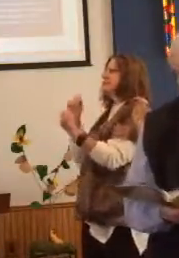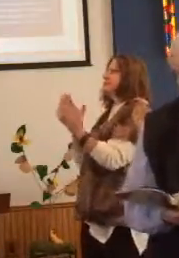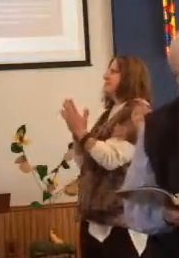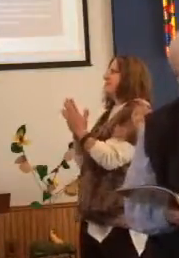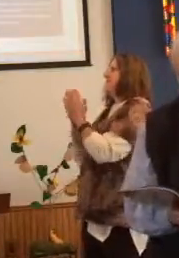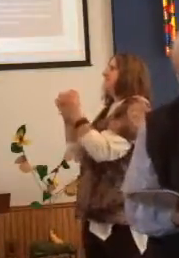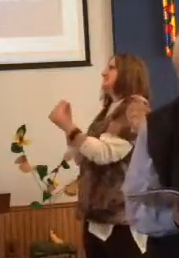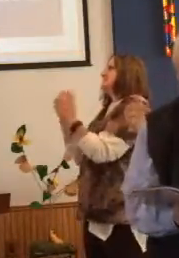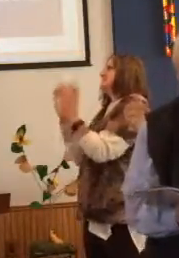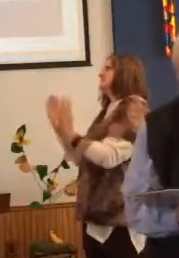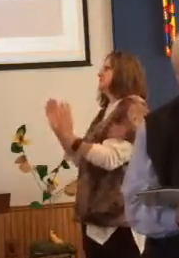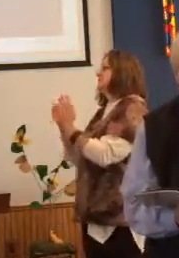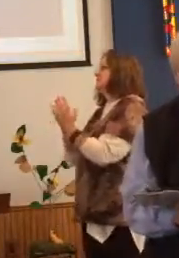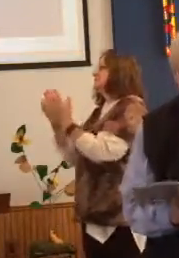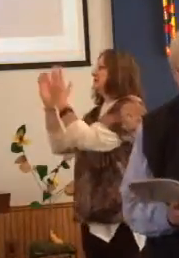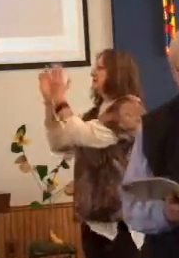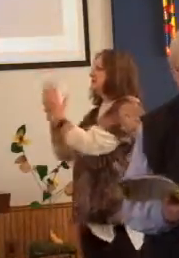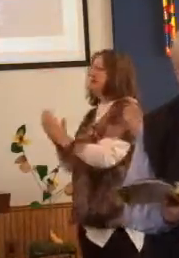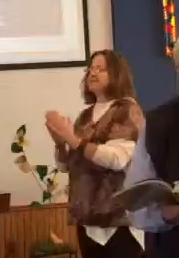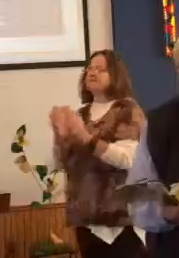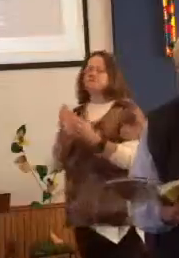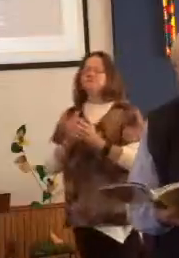Amen.